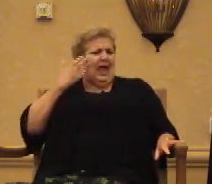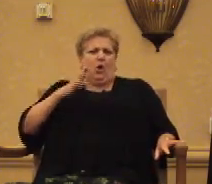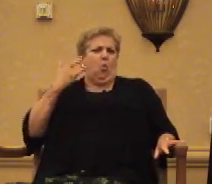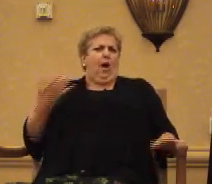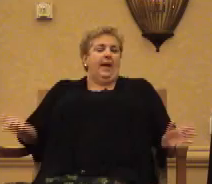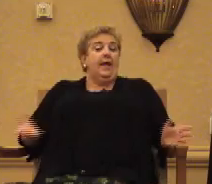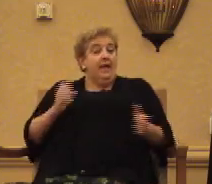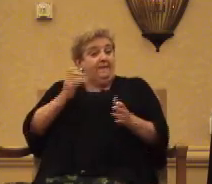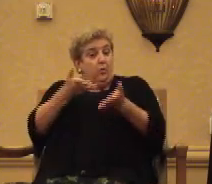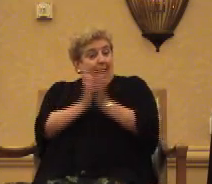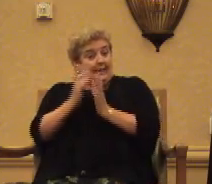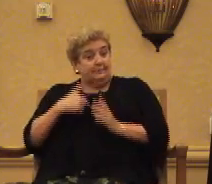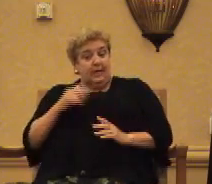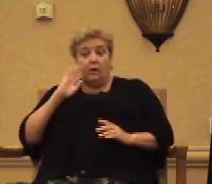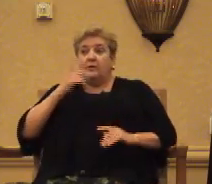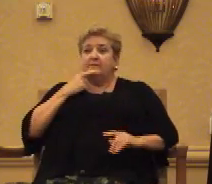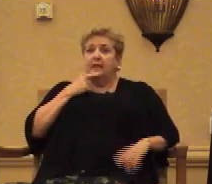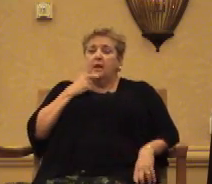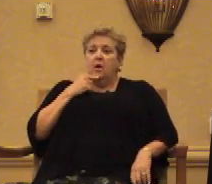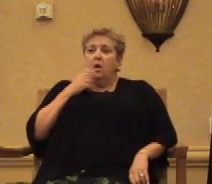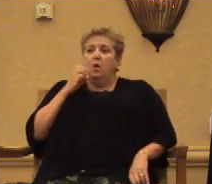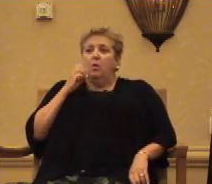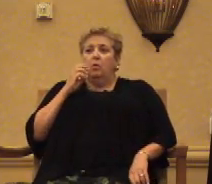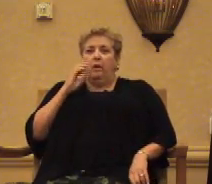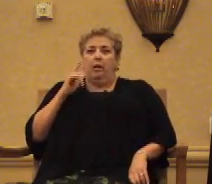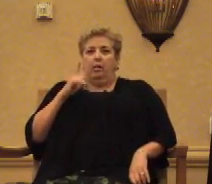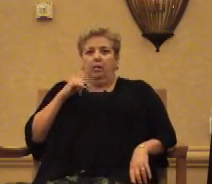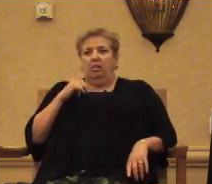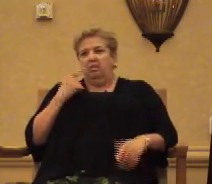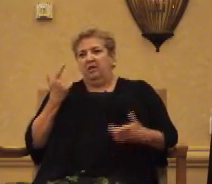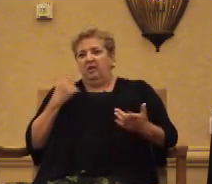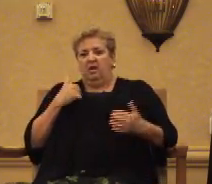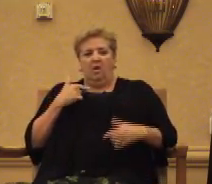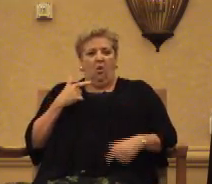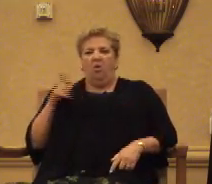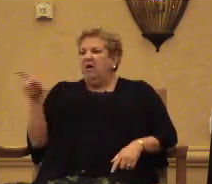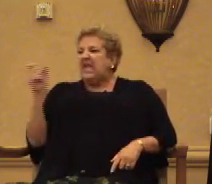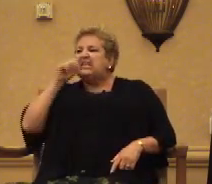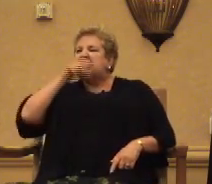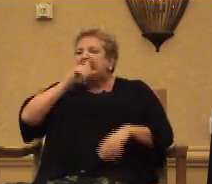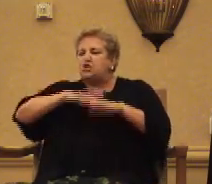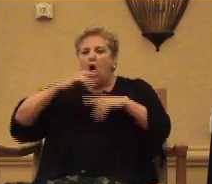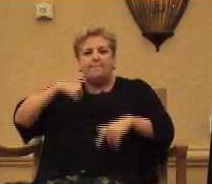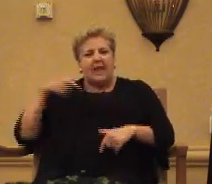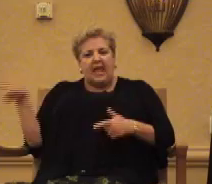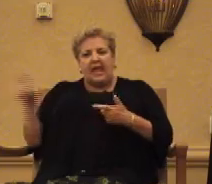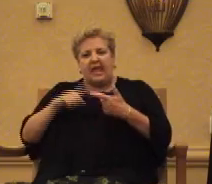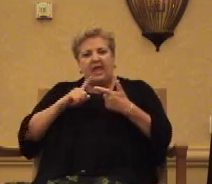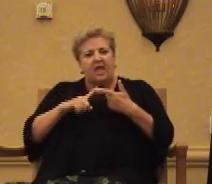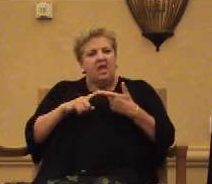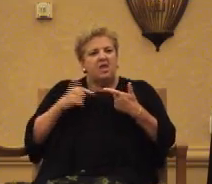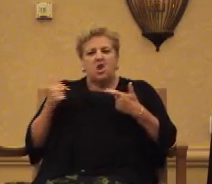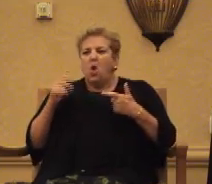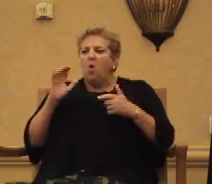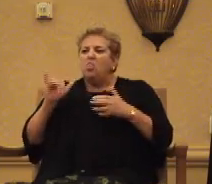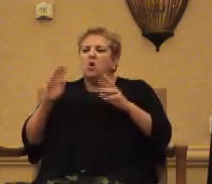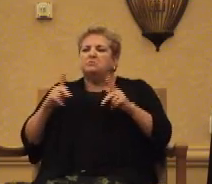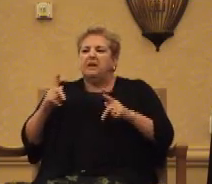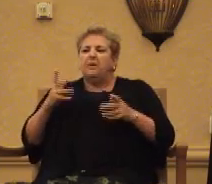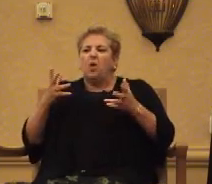why I was there, I would have told you a bunch of crap. I'd have told you about snitches and about a society that wants to curtail real freedom, real